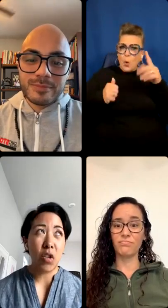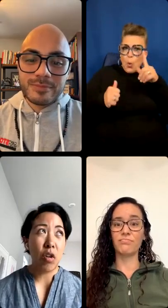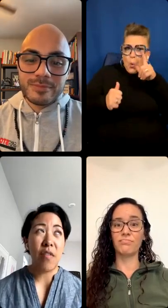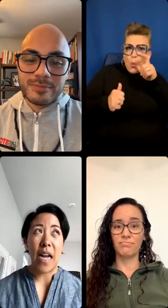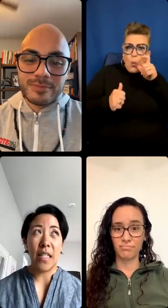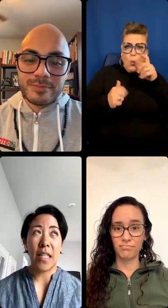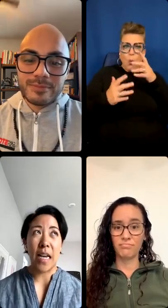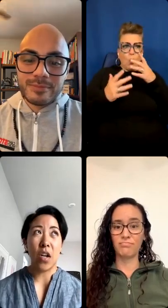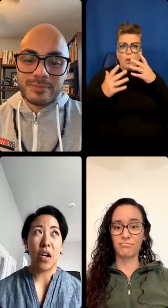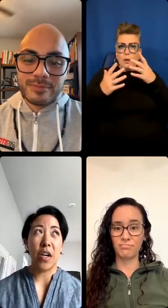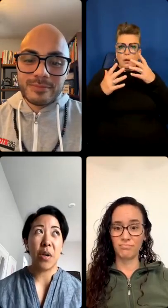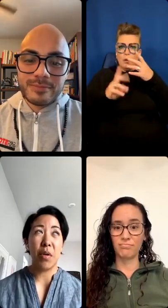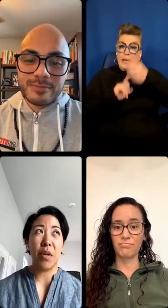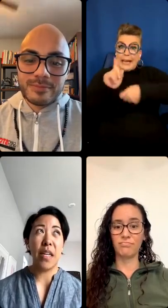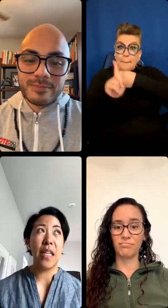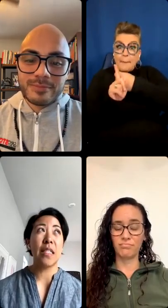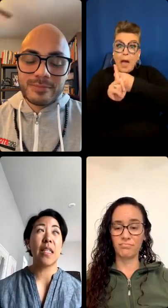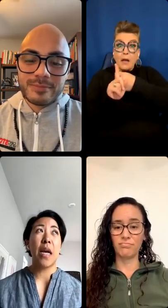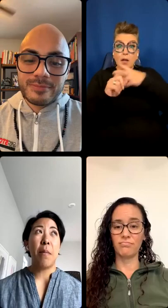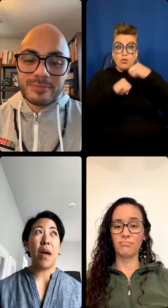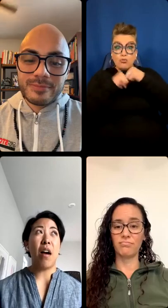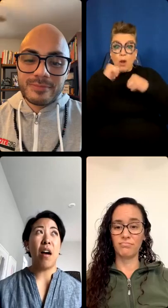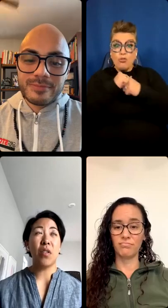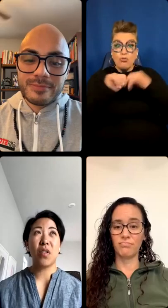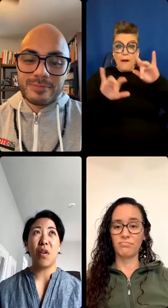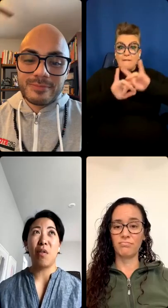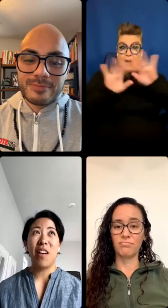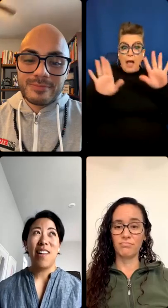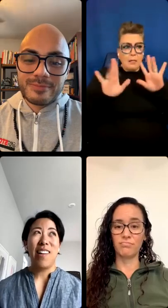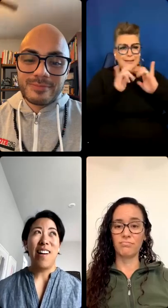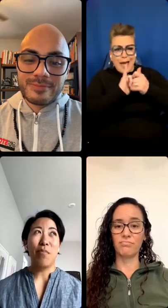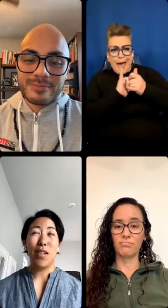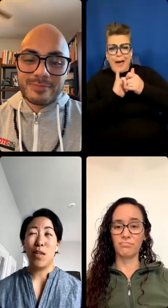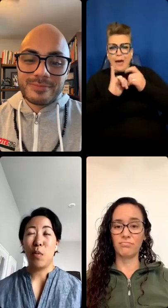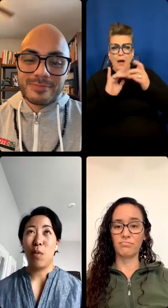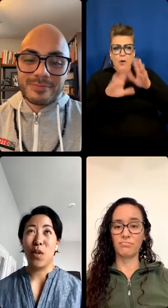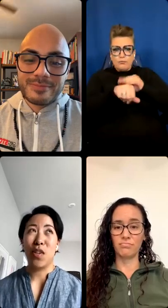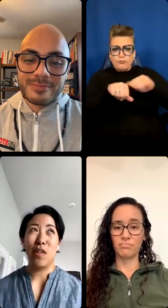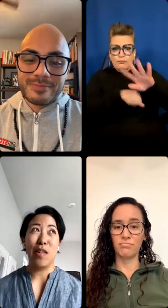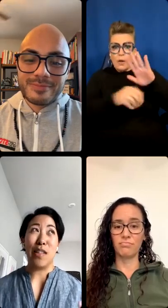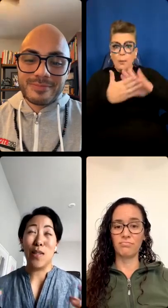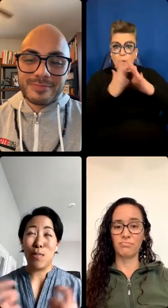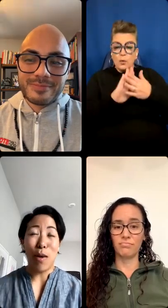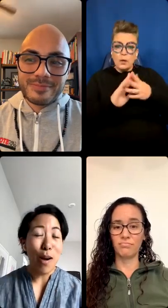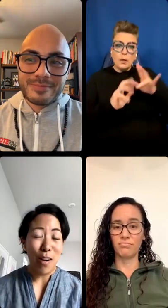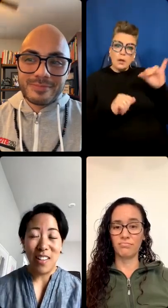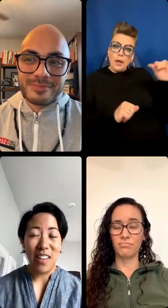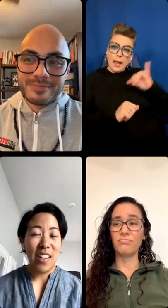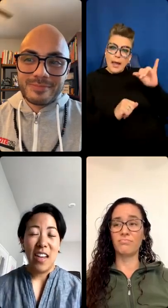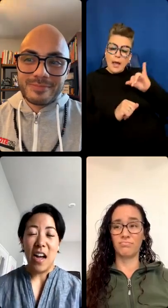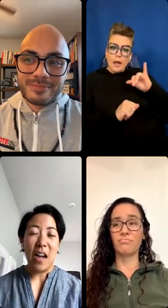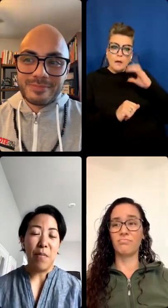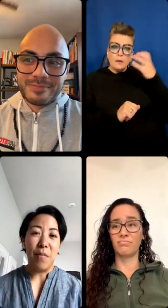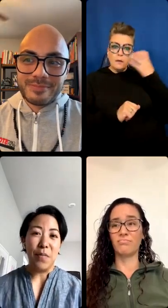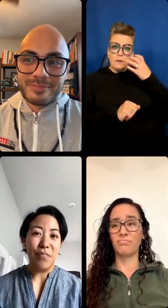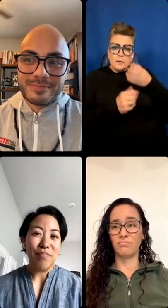impact that structural violence has on our communities, but also the disproportionately small